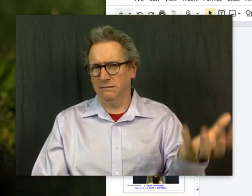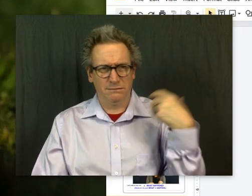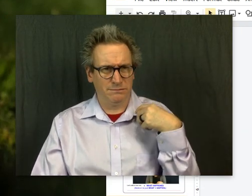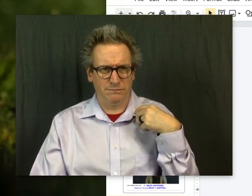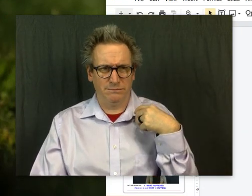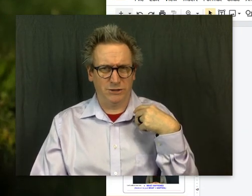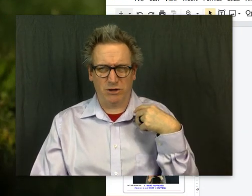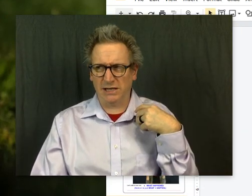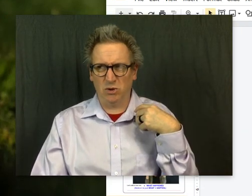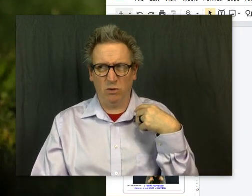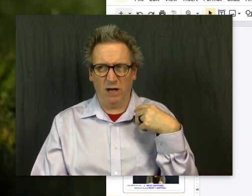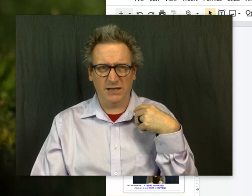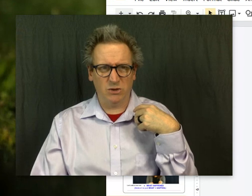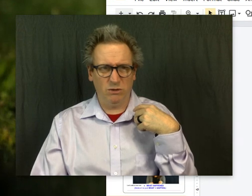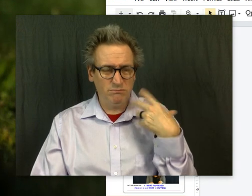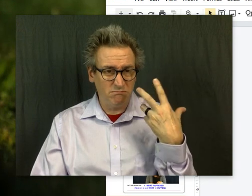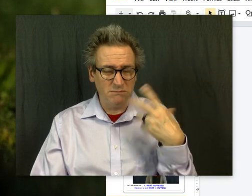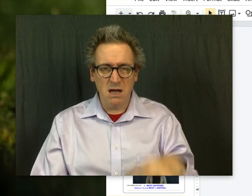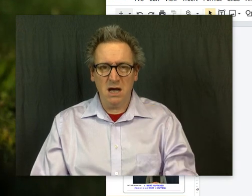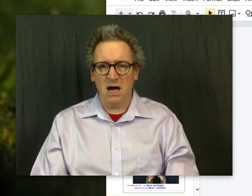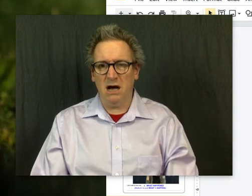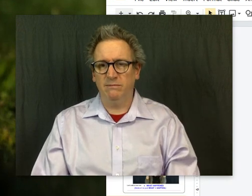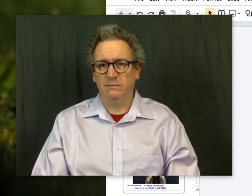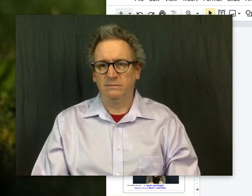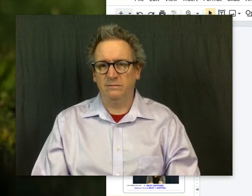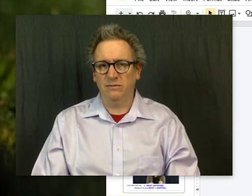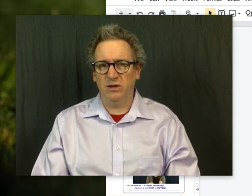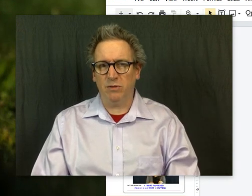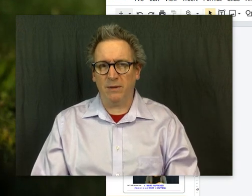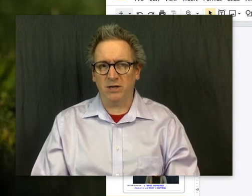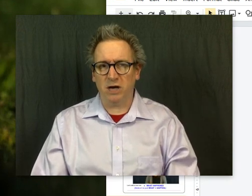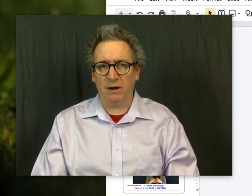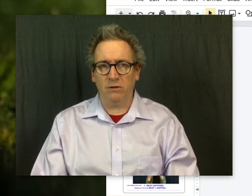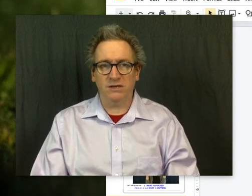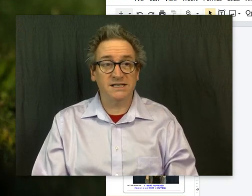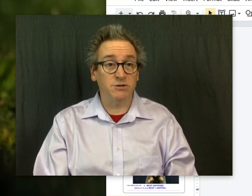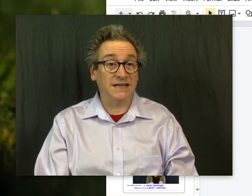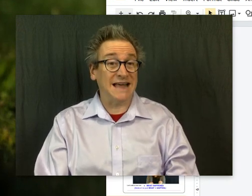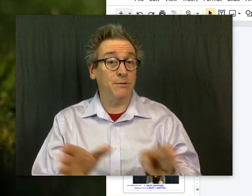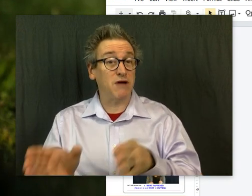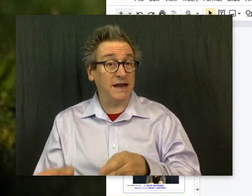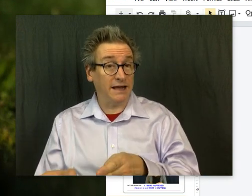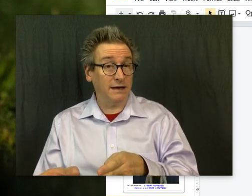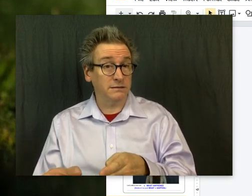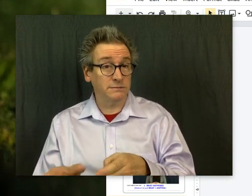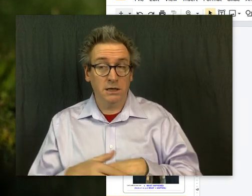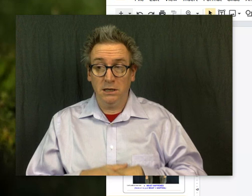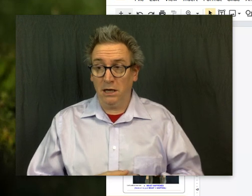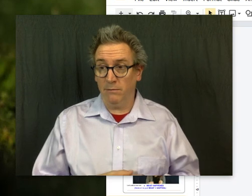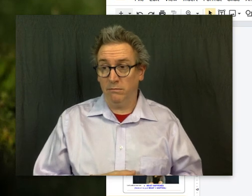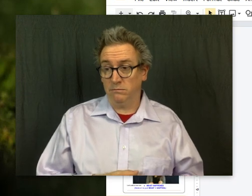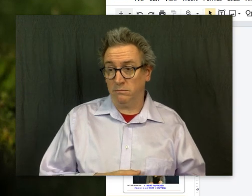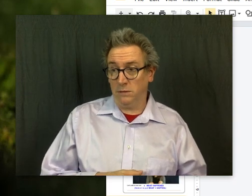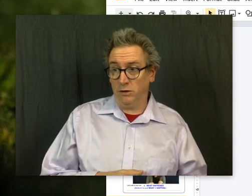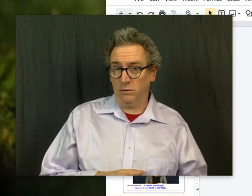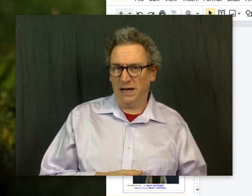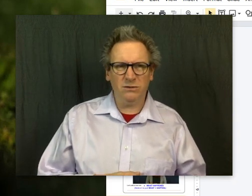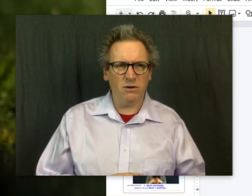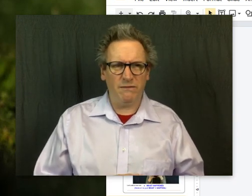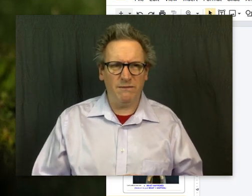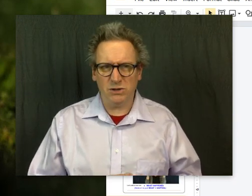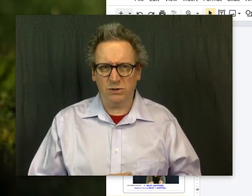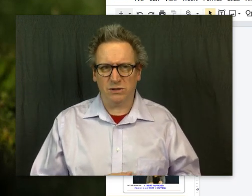in grade school, high school, you probably talked about the subject and the predicate. Although